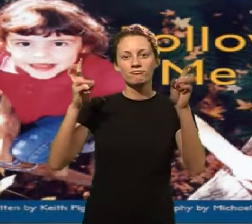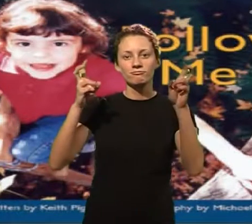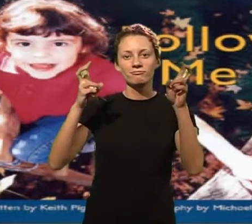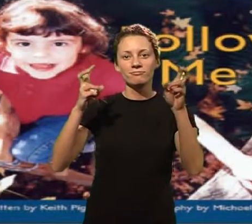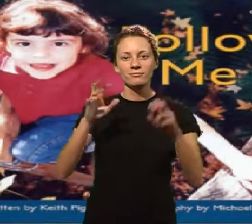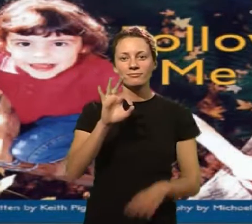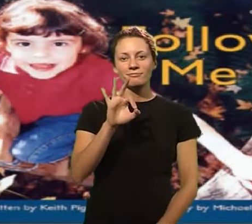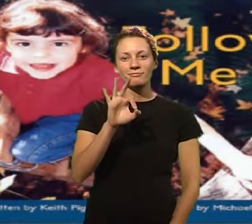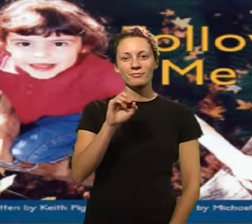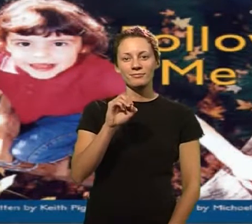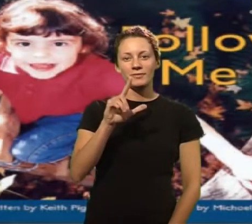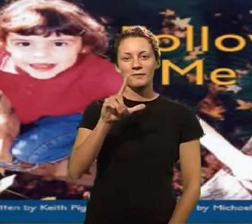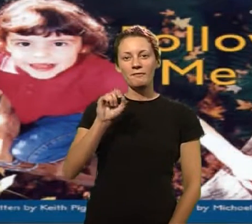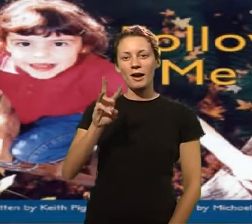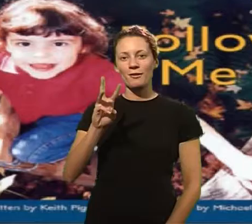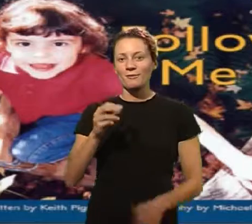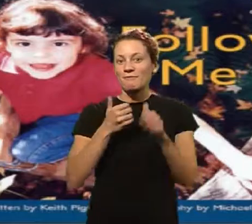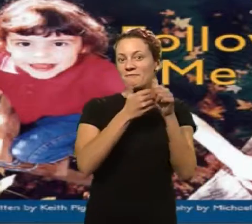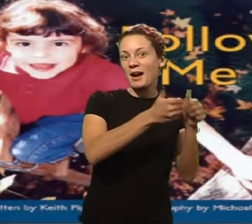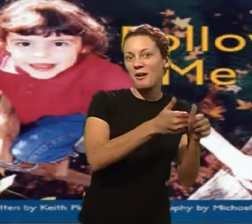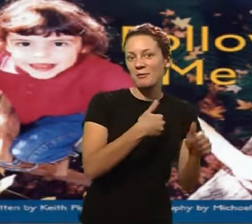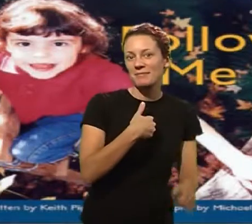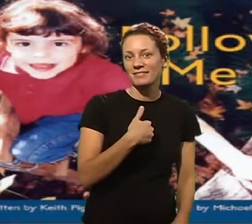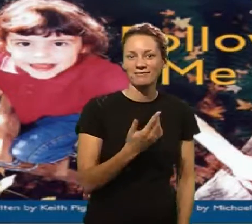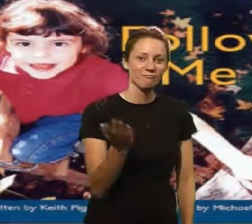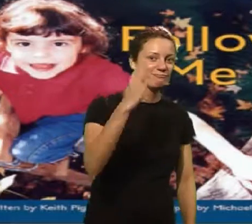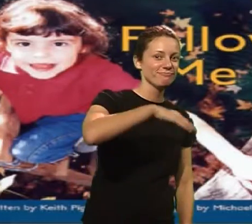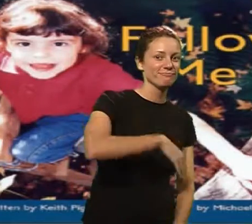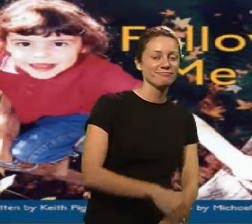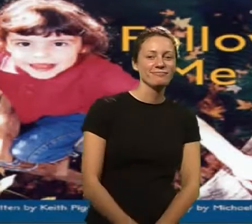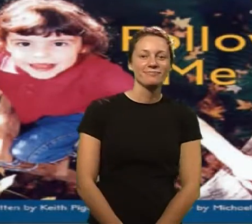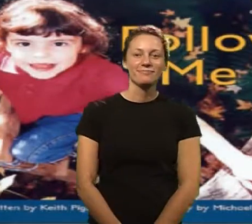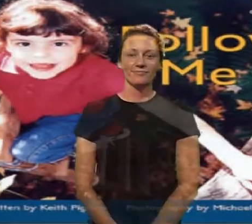The title of this book is, Follow Me.